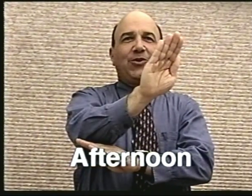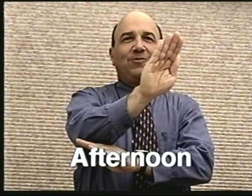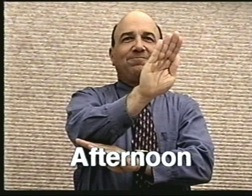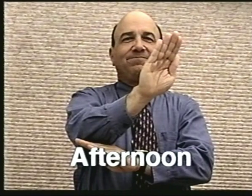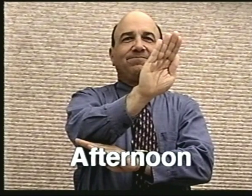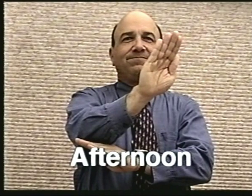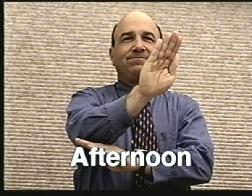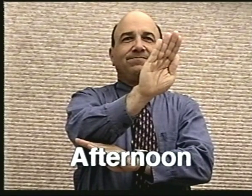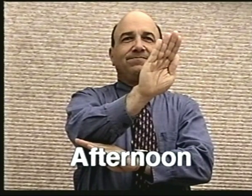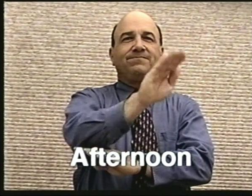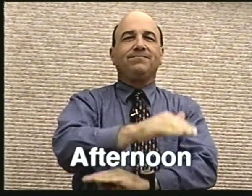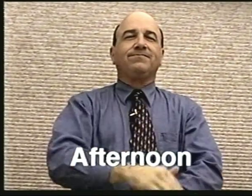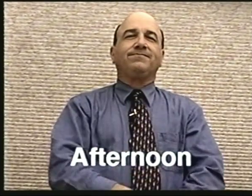Afternoon.